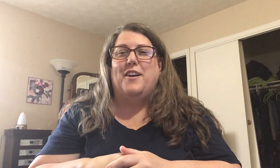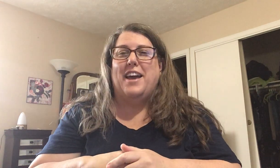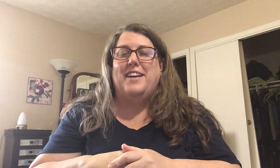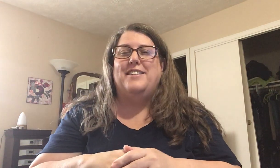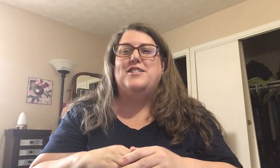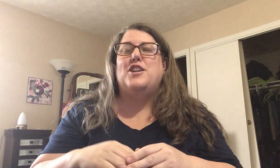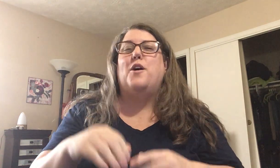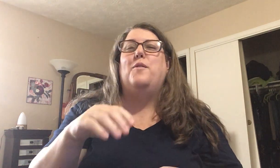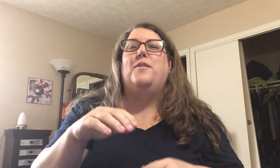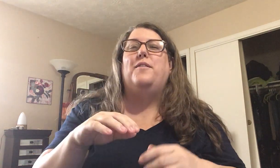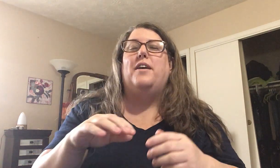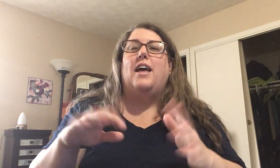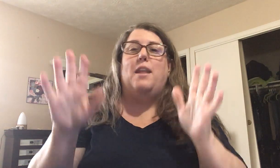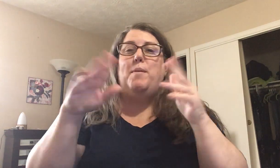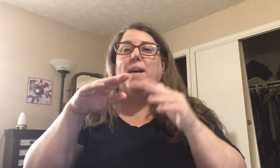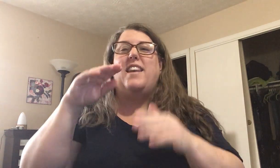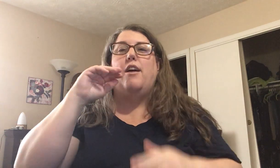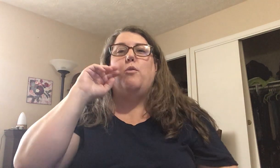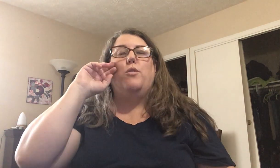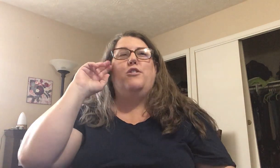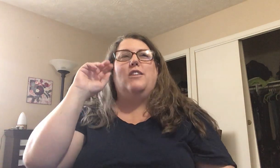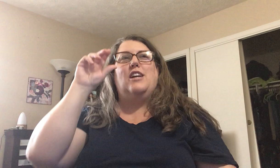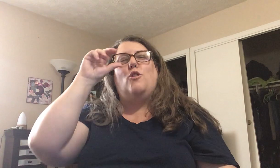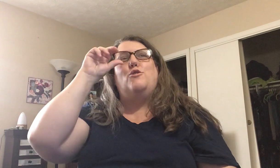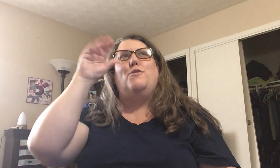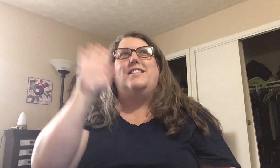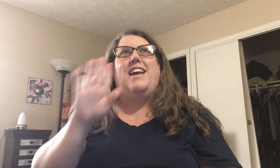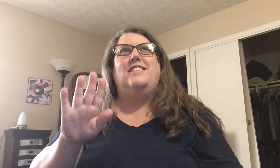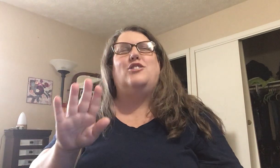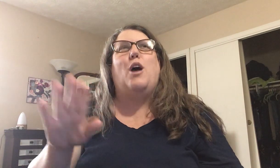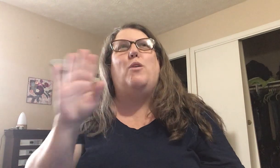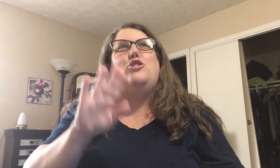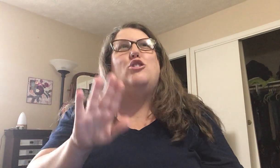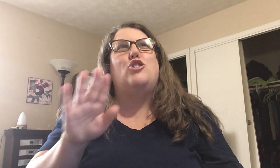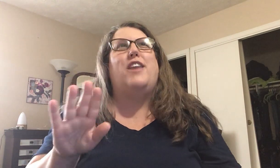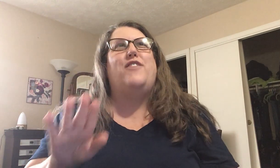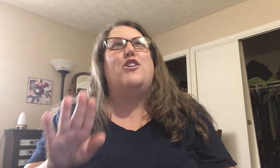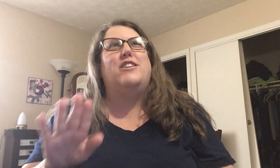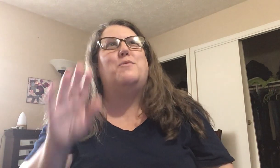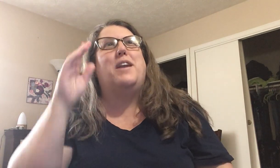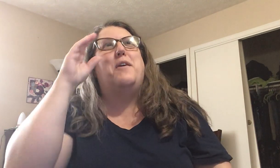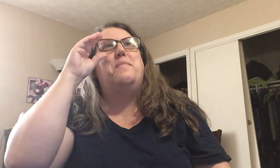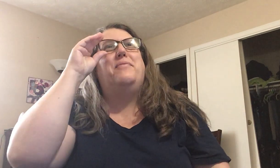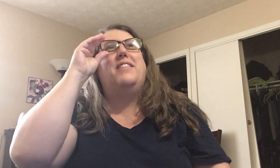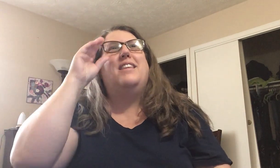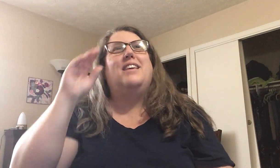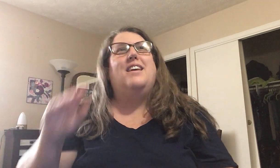Okay, so let me pick another word. I told you it was think, so I want you to try to figure this one out.